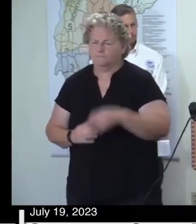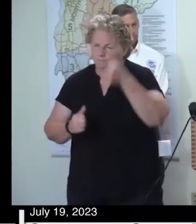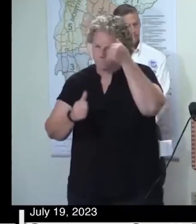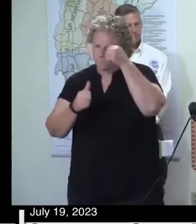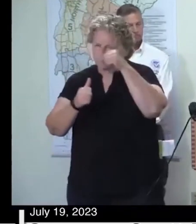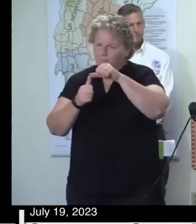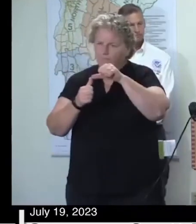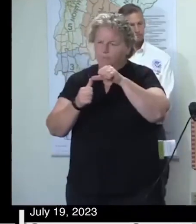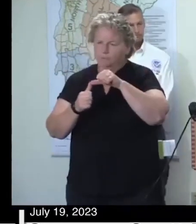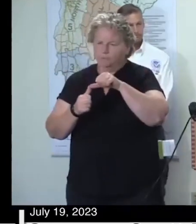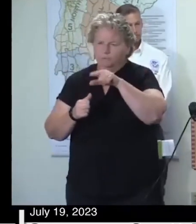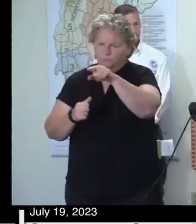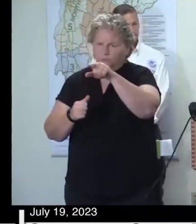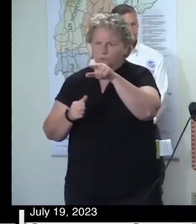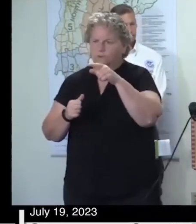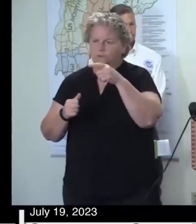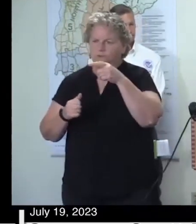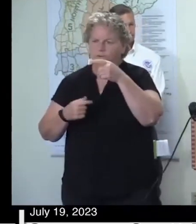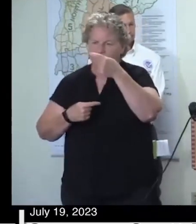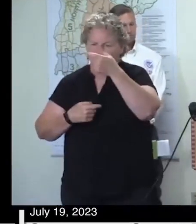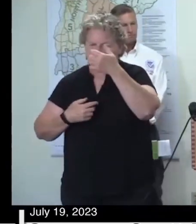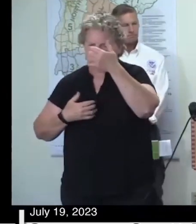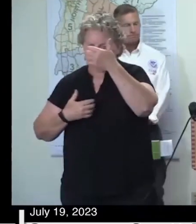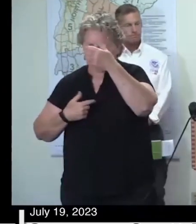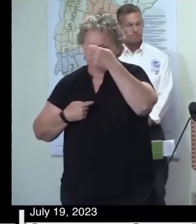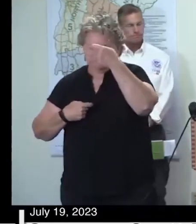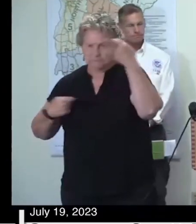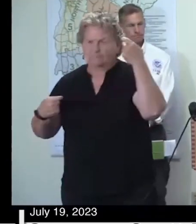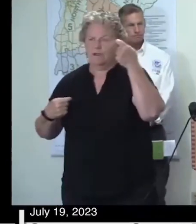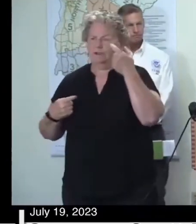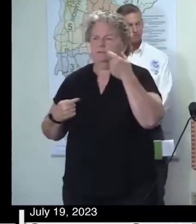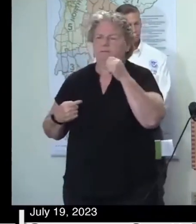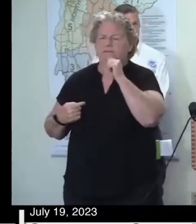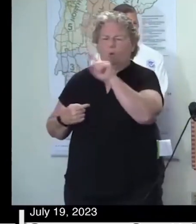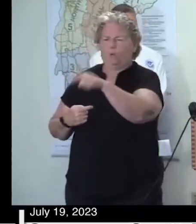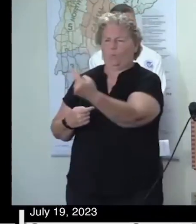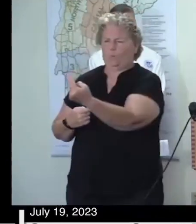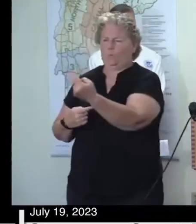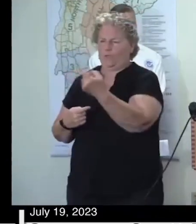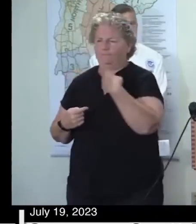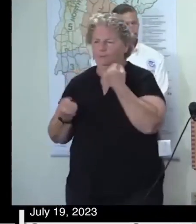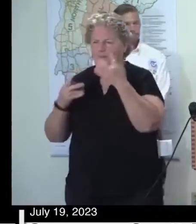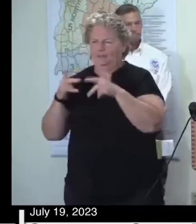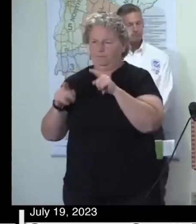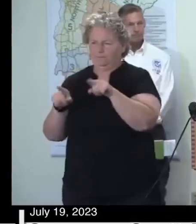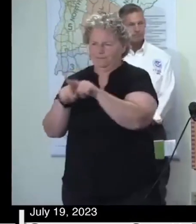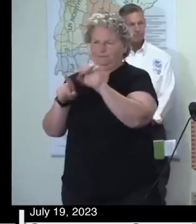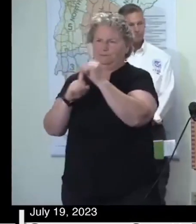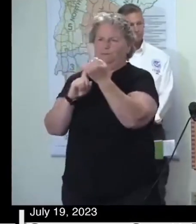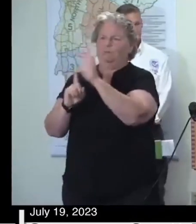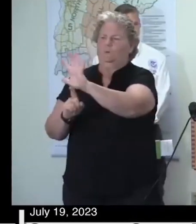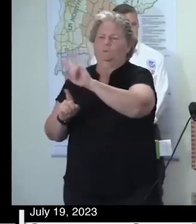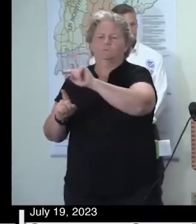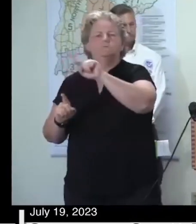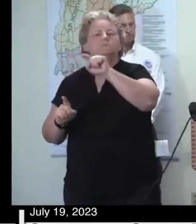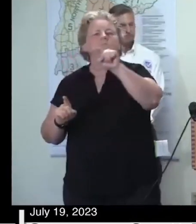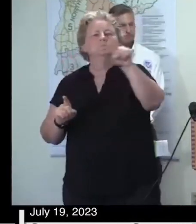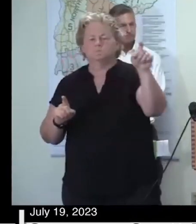toolbox. By embracing these practices and resources, we create an environment that thrives on